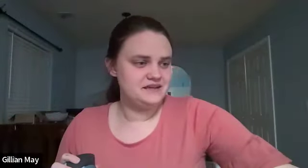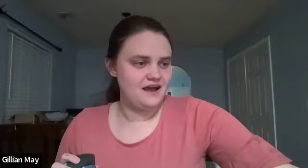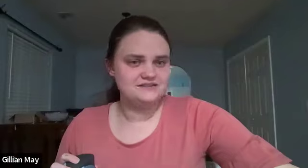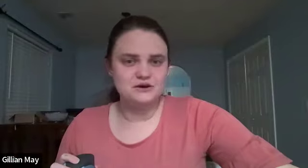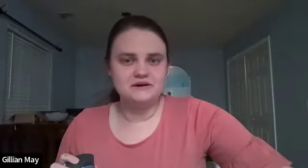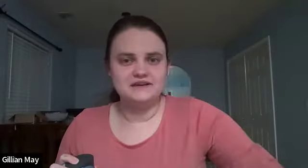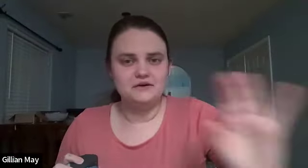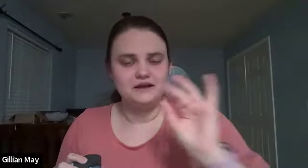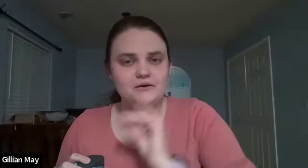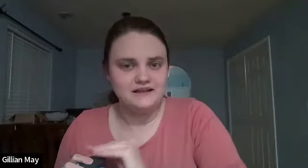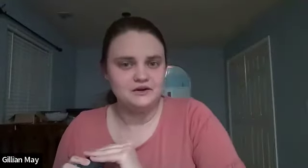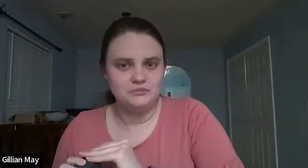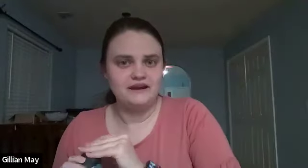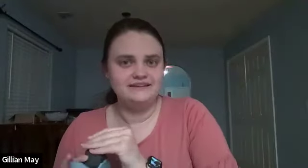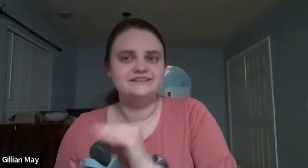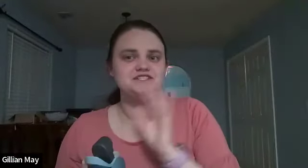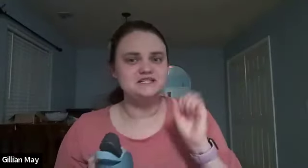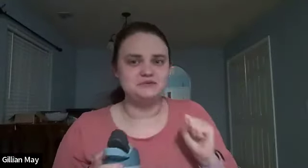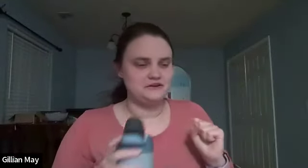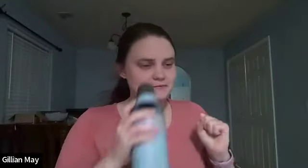Yeah, so I want to give you like a quick little break just to breathe in.